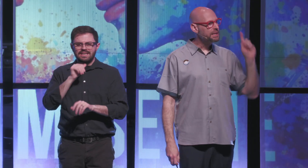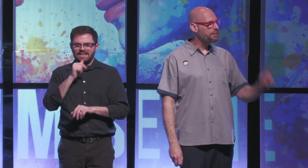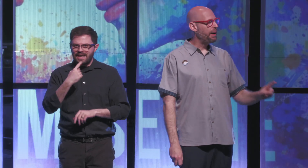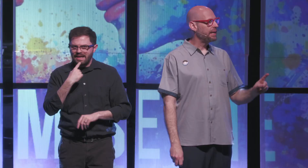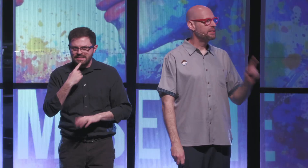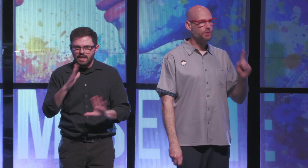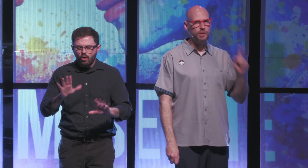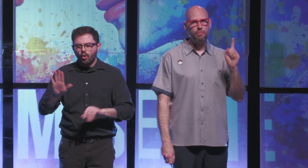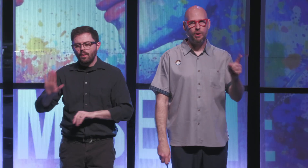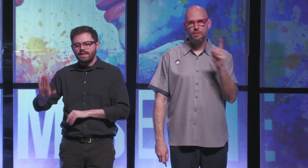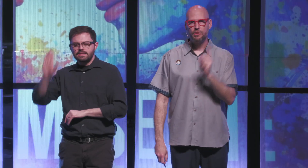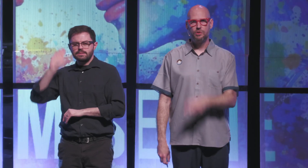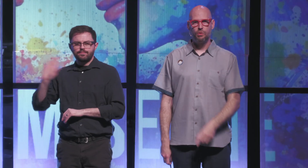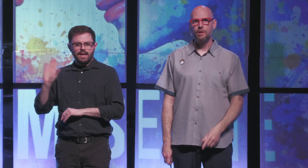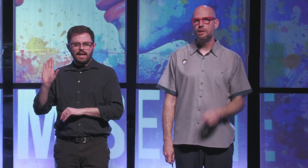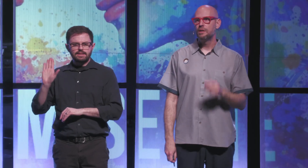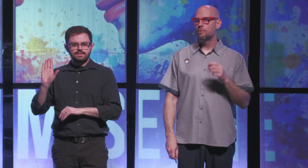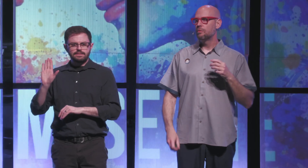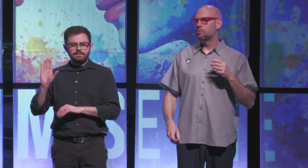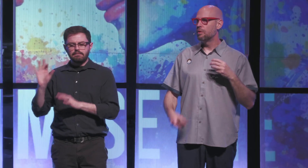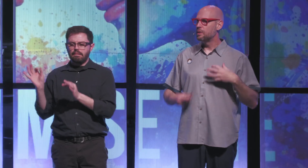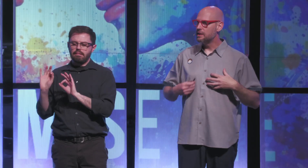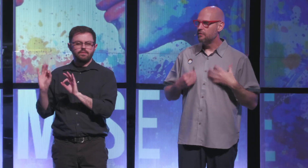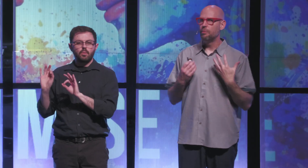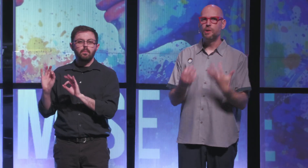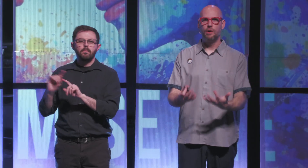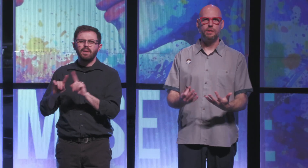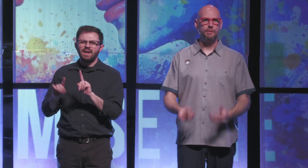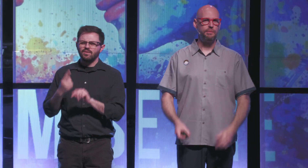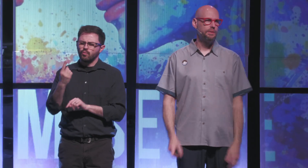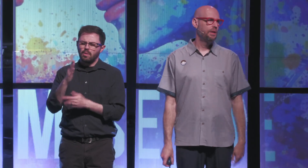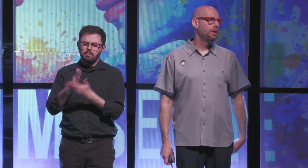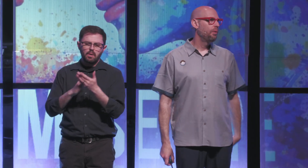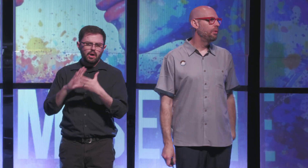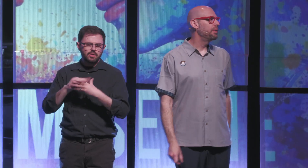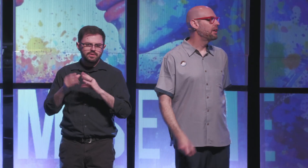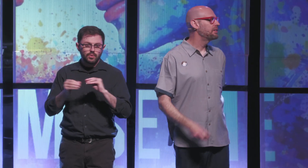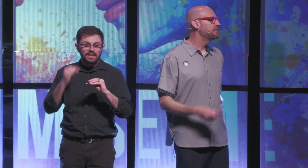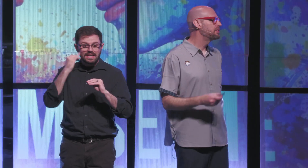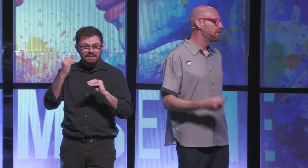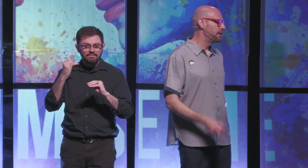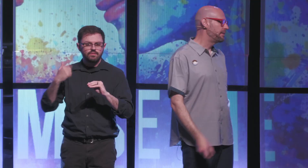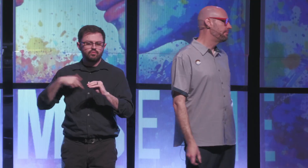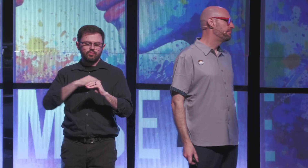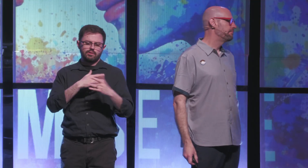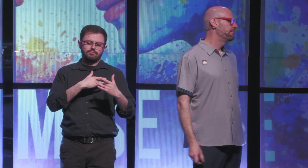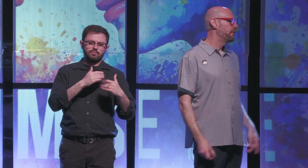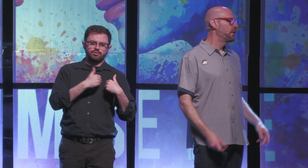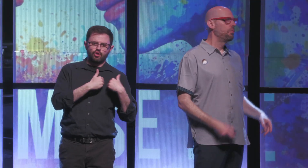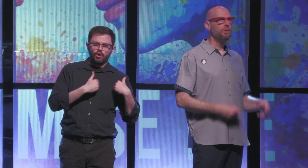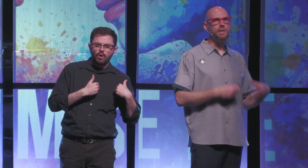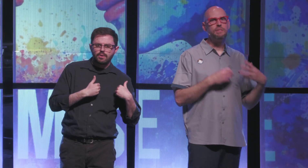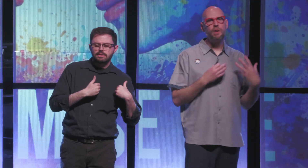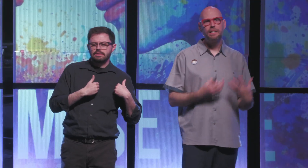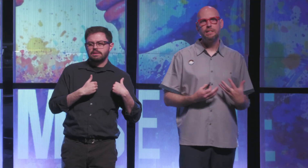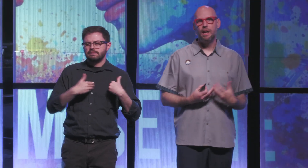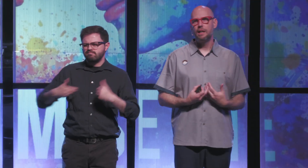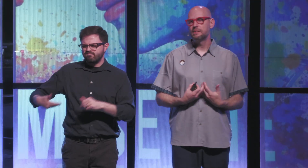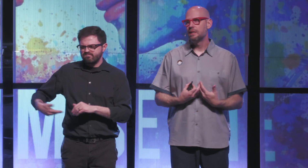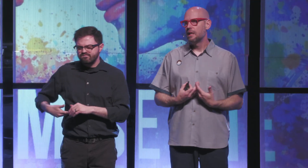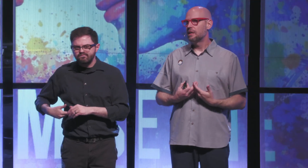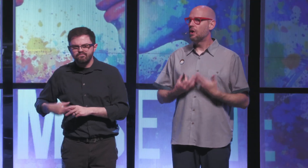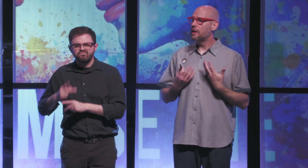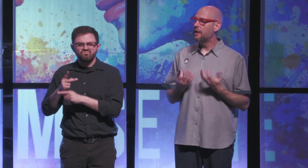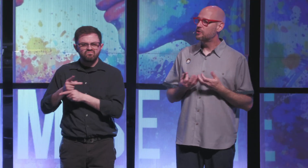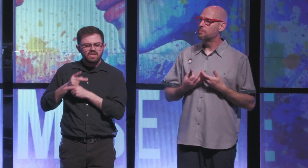but because the past is only part of the story when we live open-hearted, when we are discerning, when we